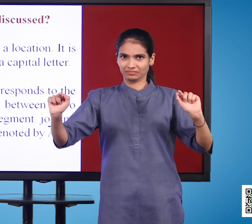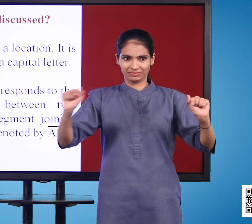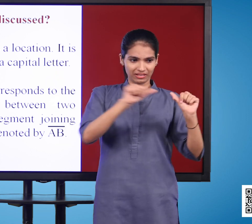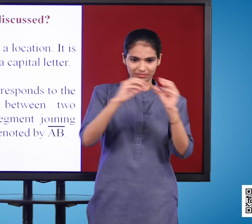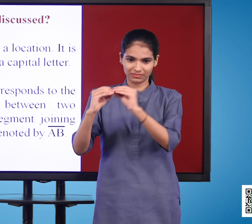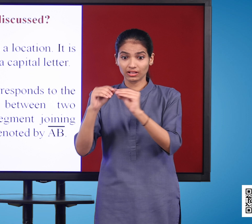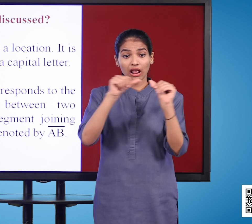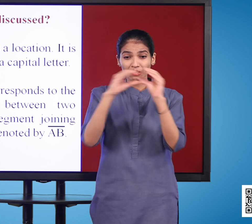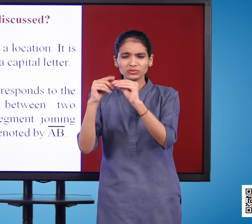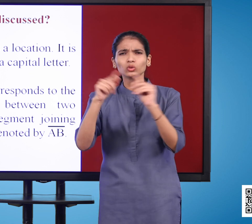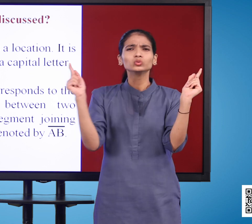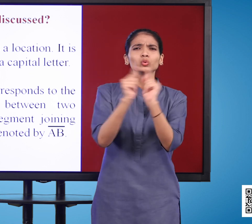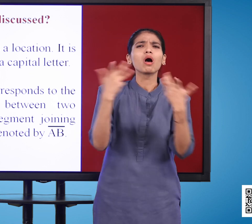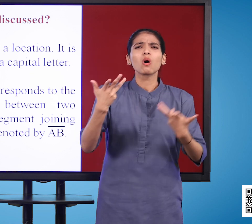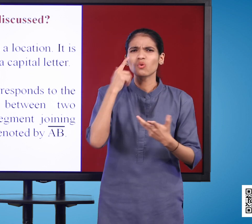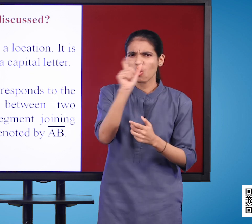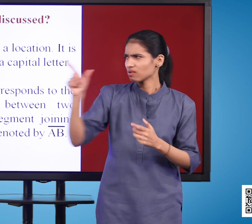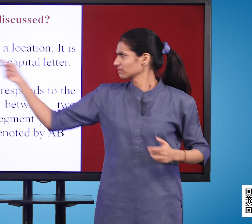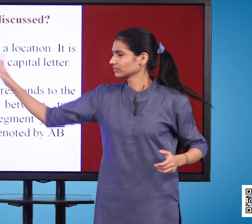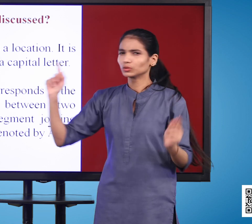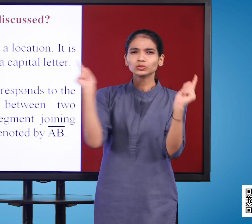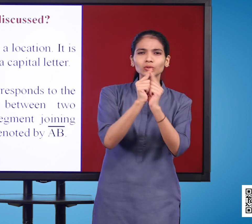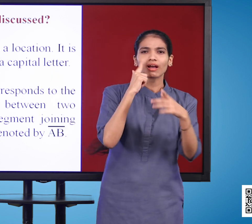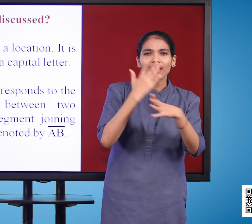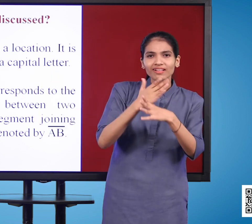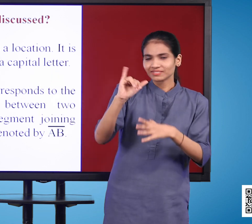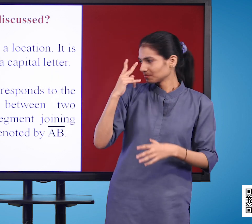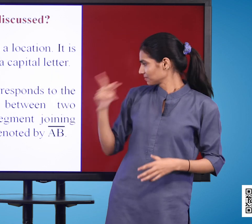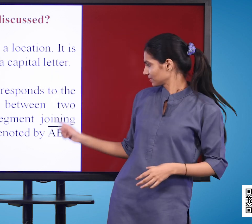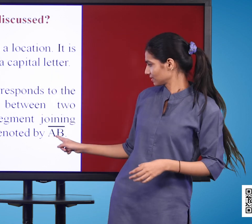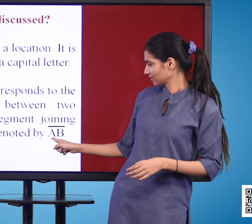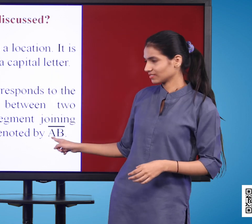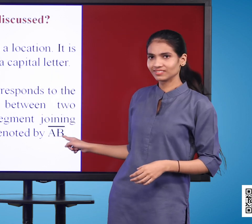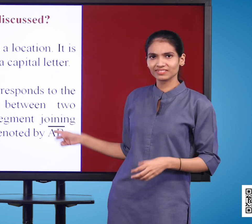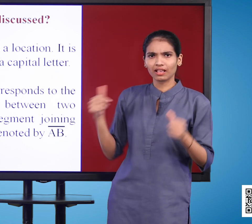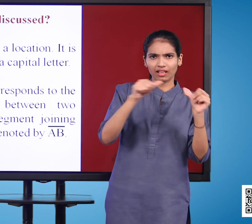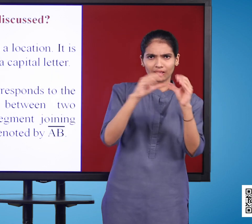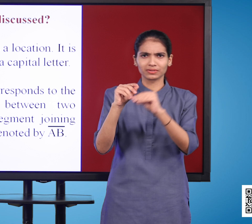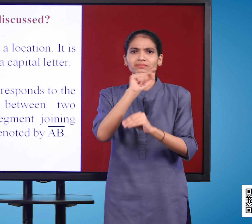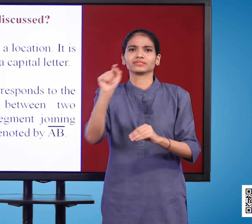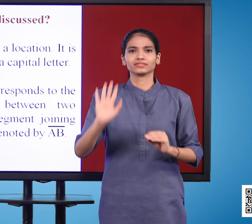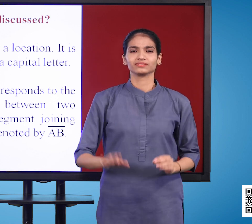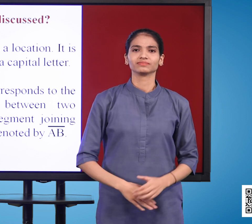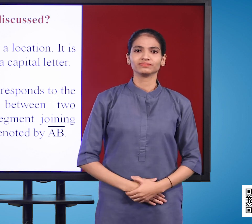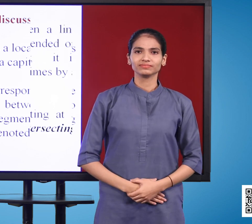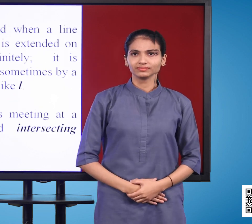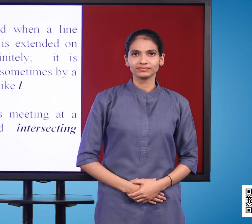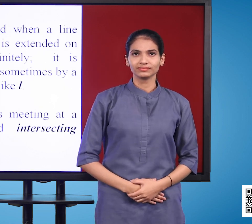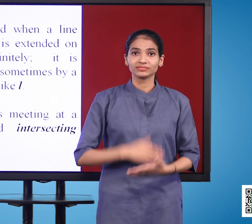is denoted by A, B and an overhead line segment symbol, a dash.